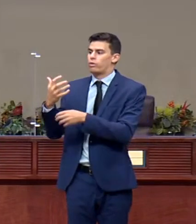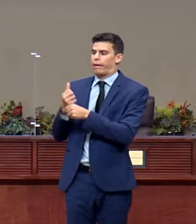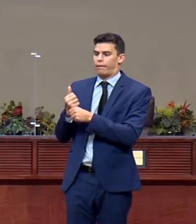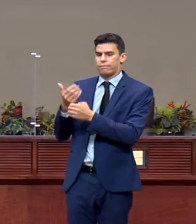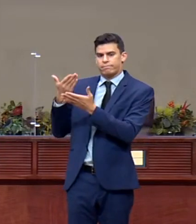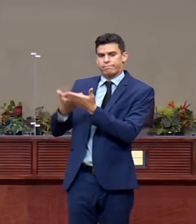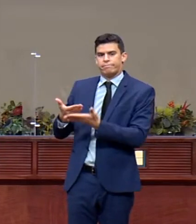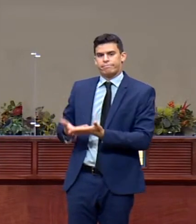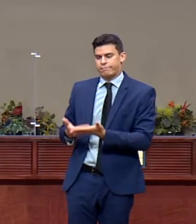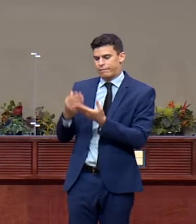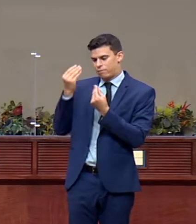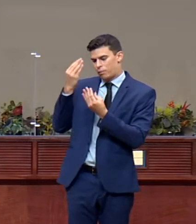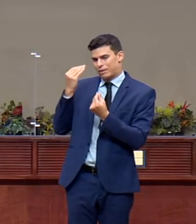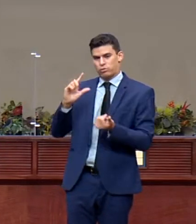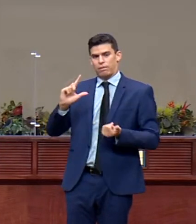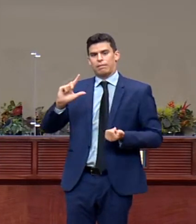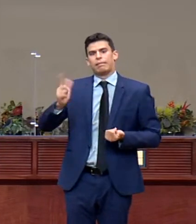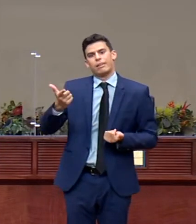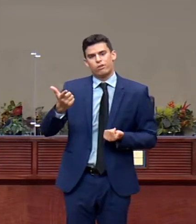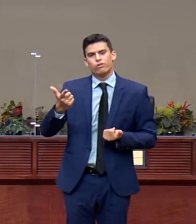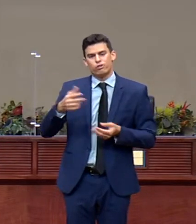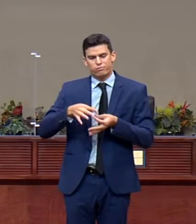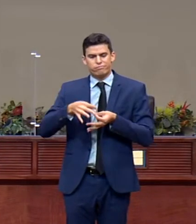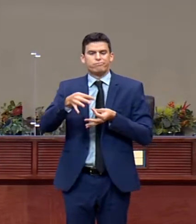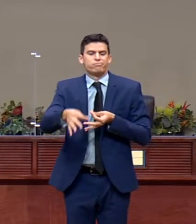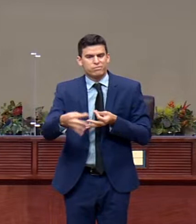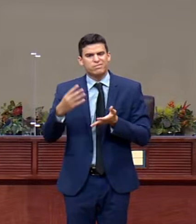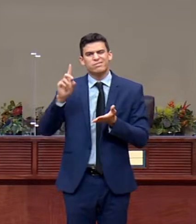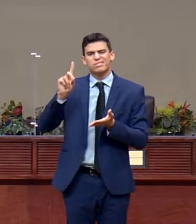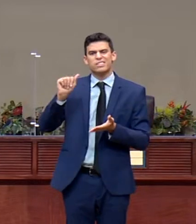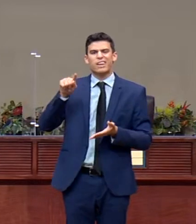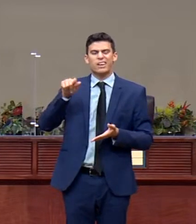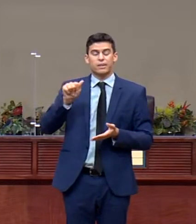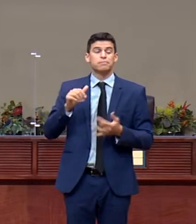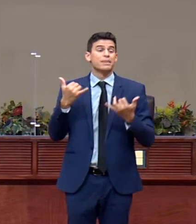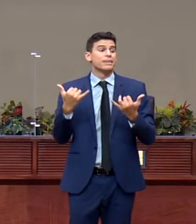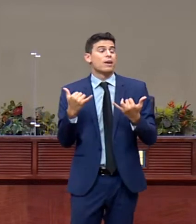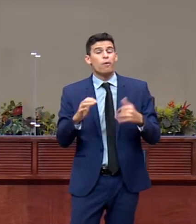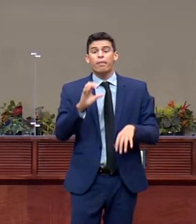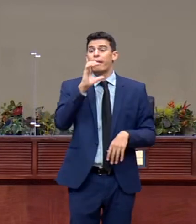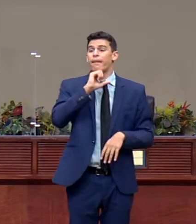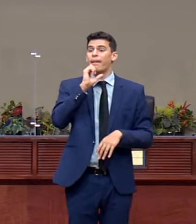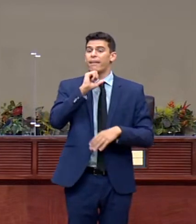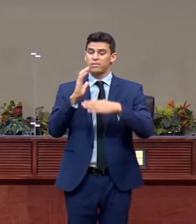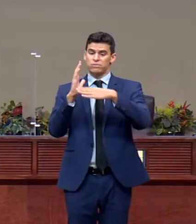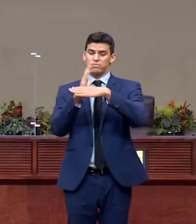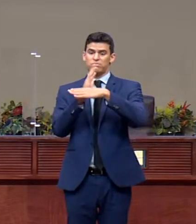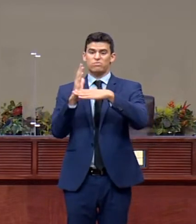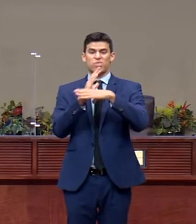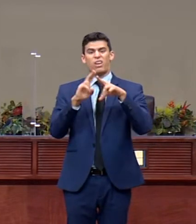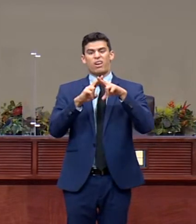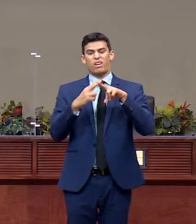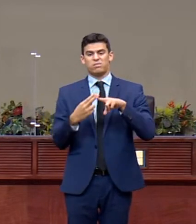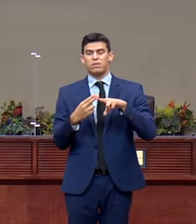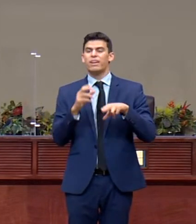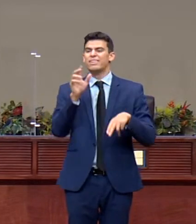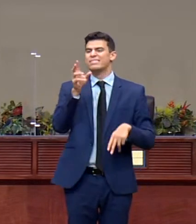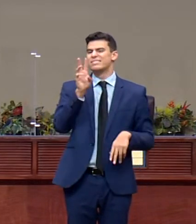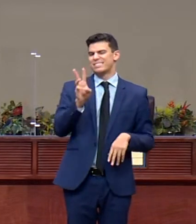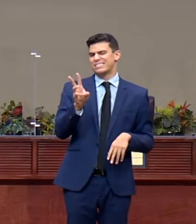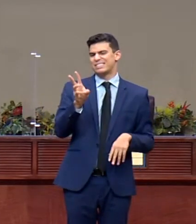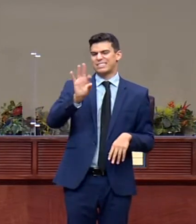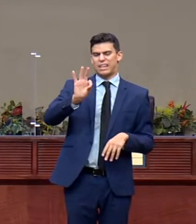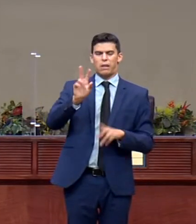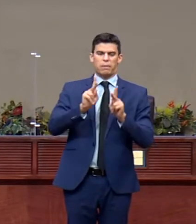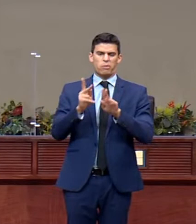process that the state has in place. And also the median age has reduced a little bit to 69 by 1 year. It was